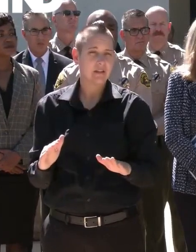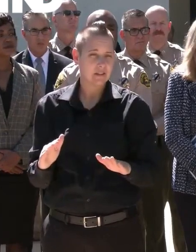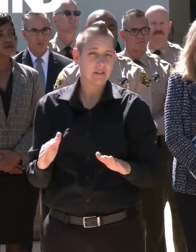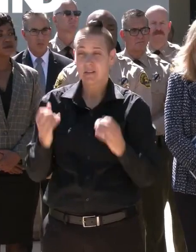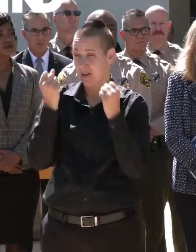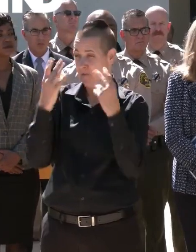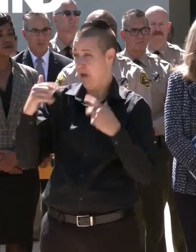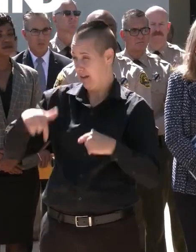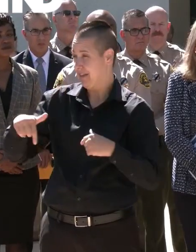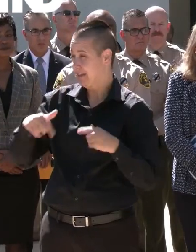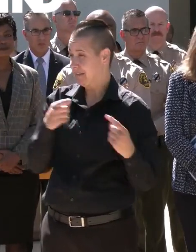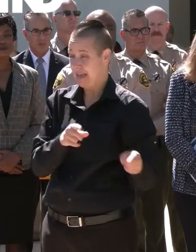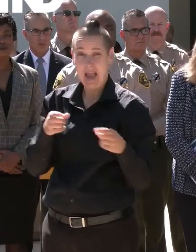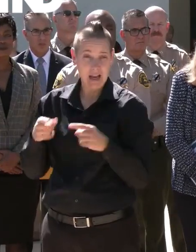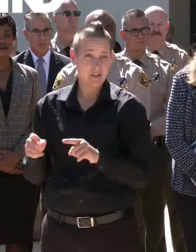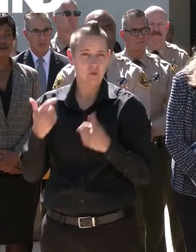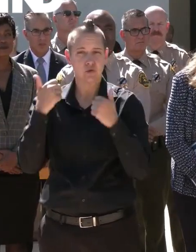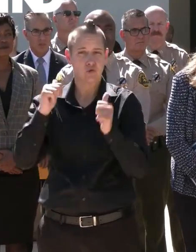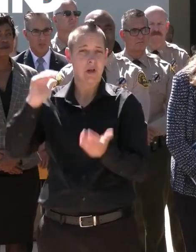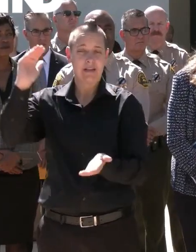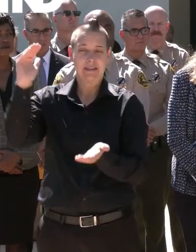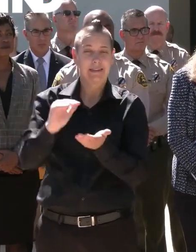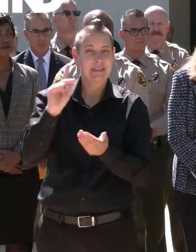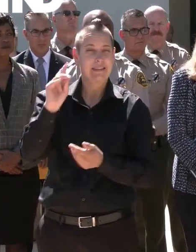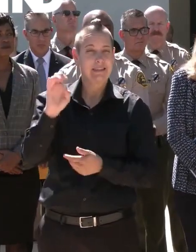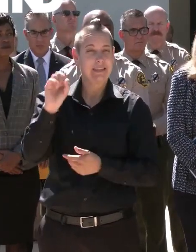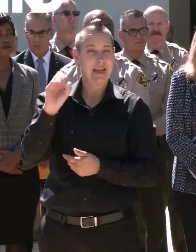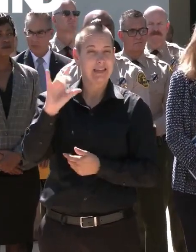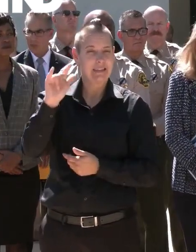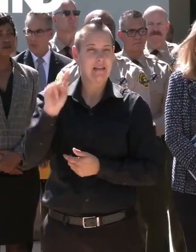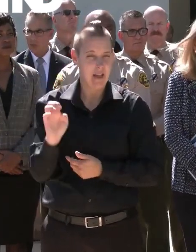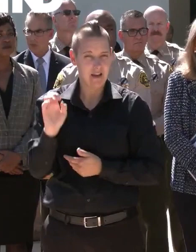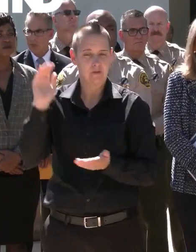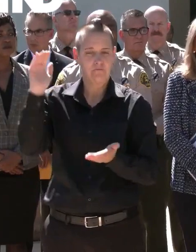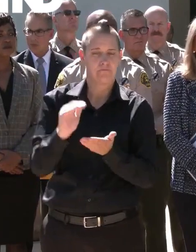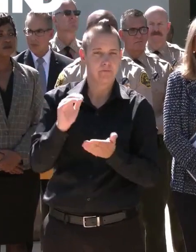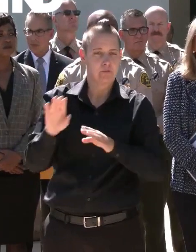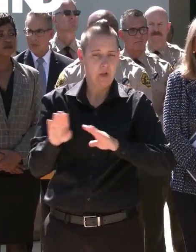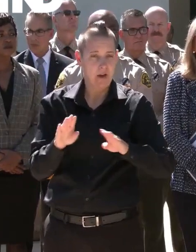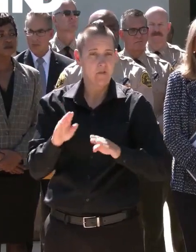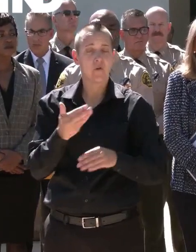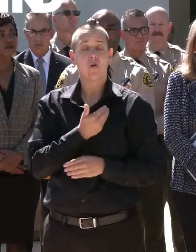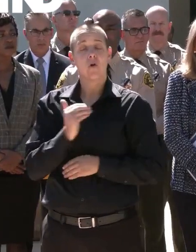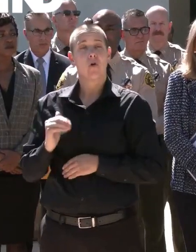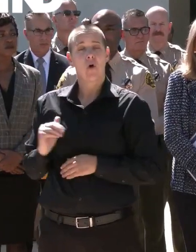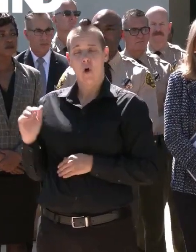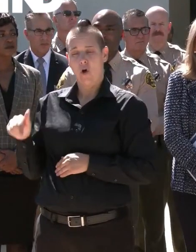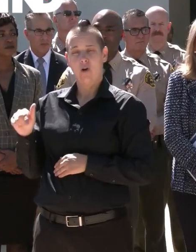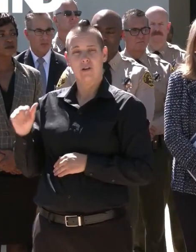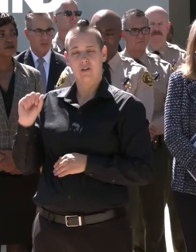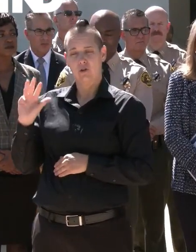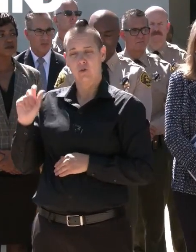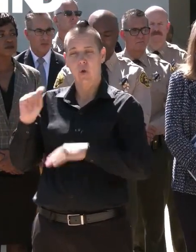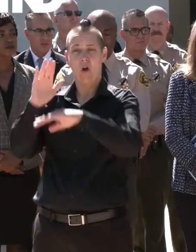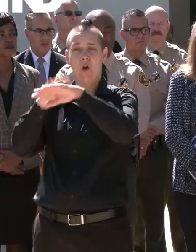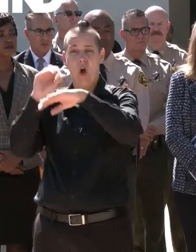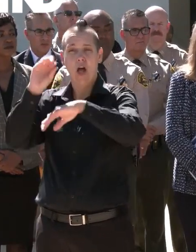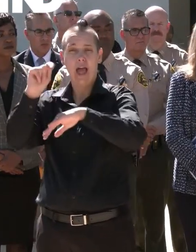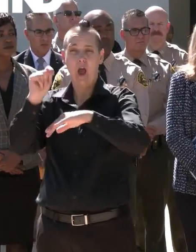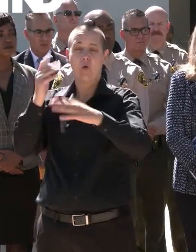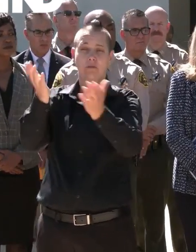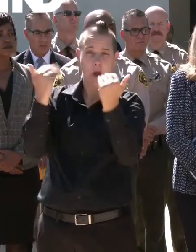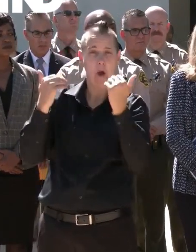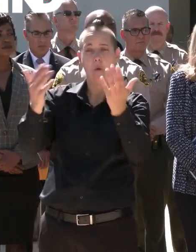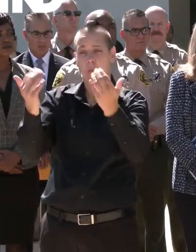In many of these occasions, we're trying to de-escalate. The majority of our Special Enforcement Bureau callouts end